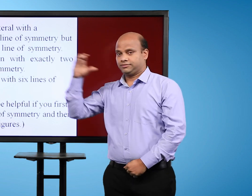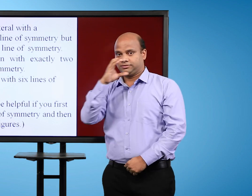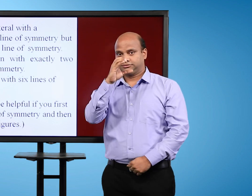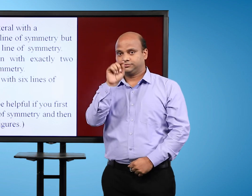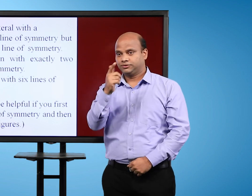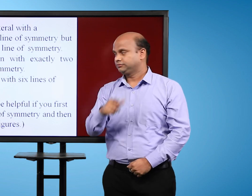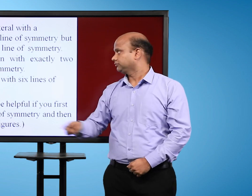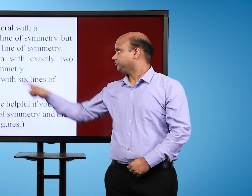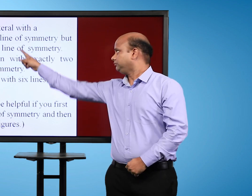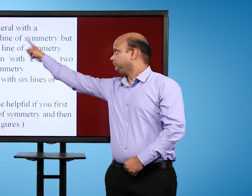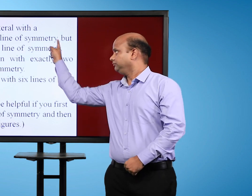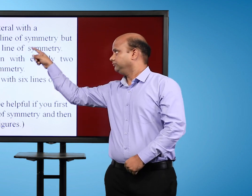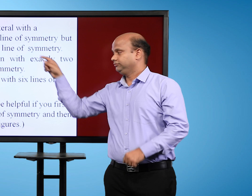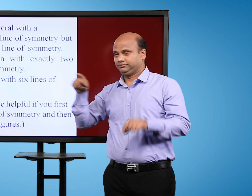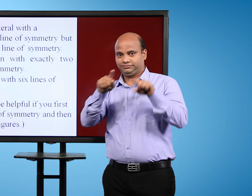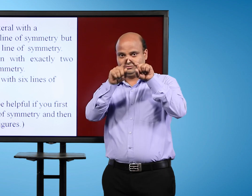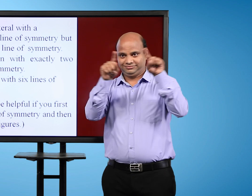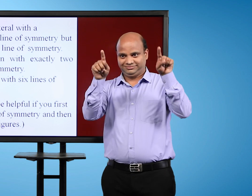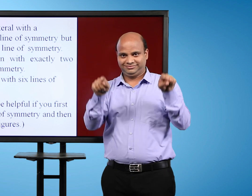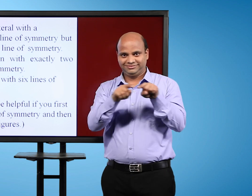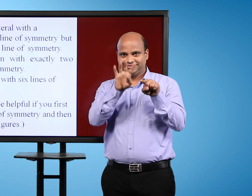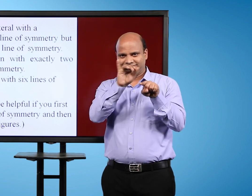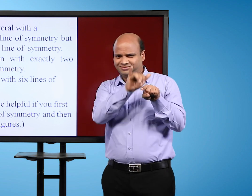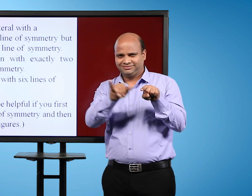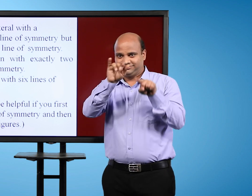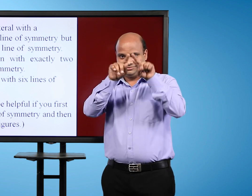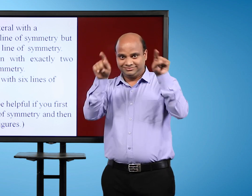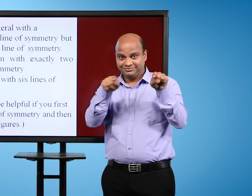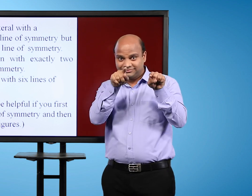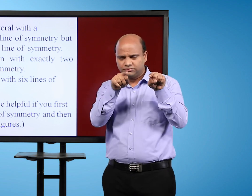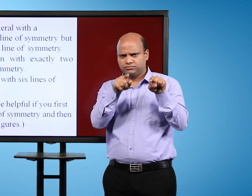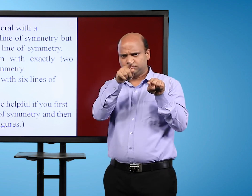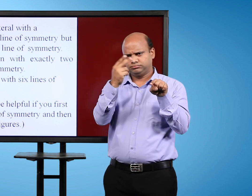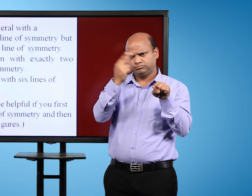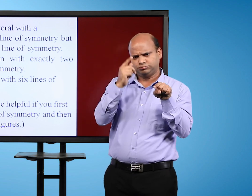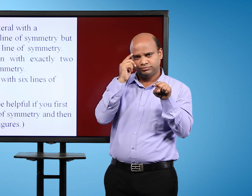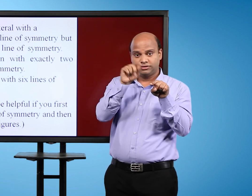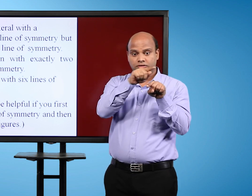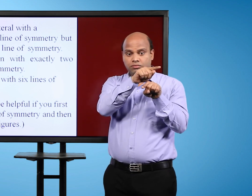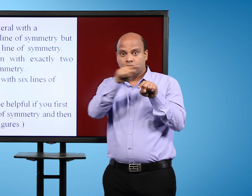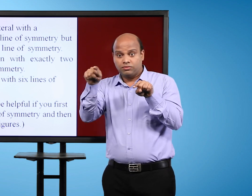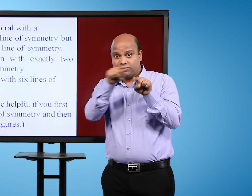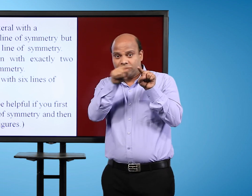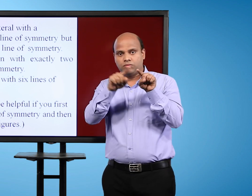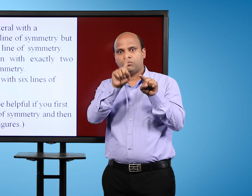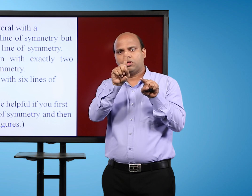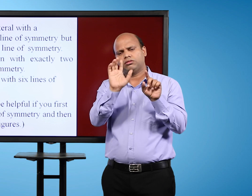C. A quadrilateral with a horizontal line of symmetry but no vertical line of